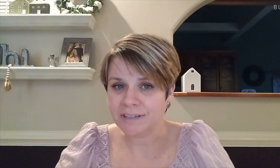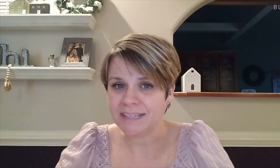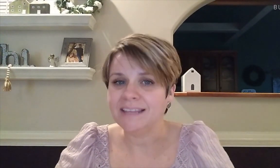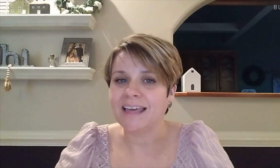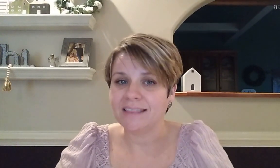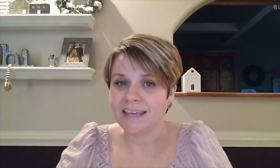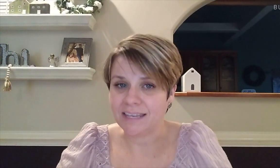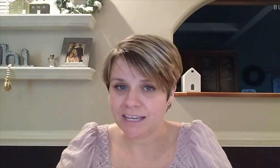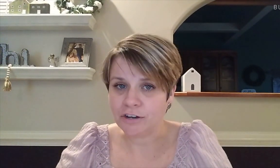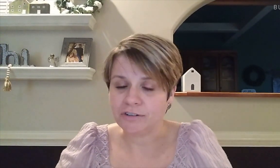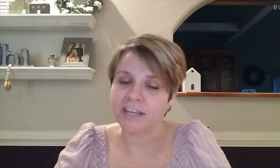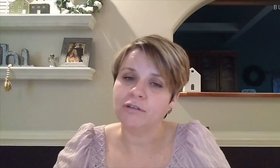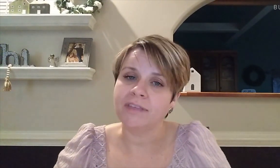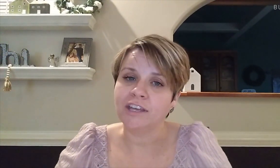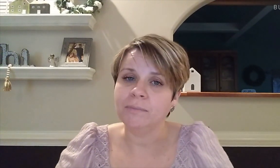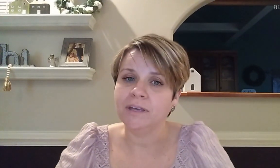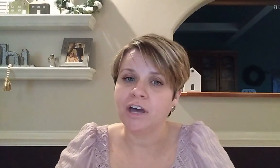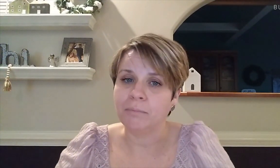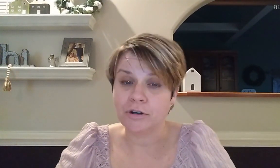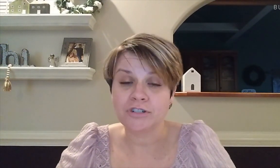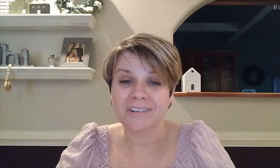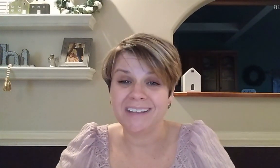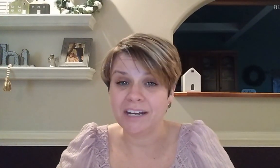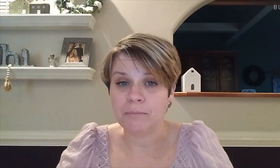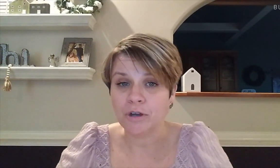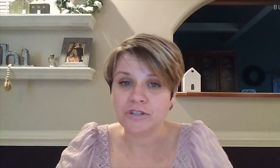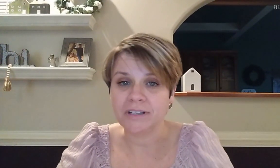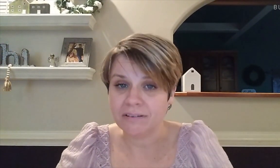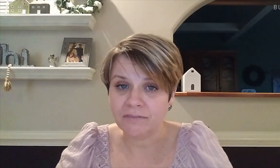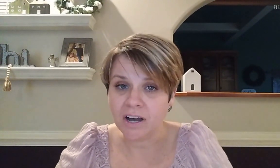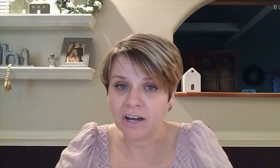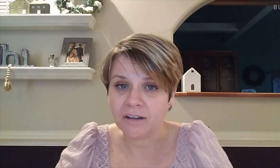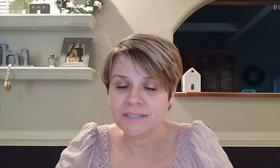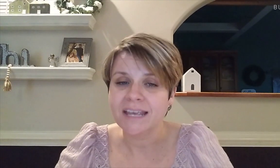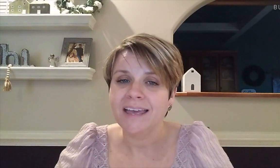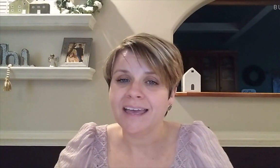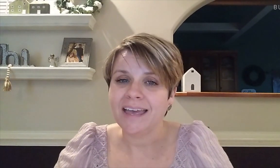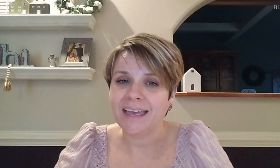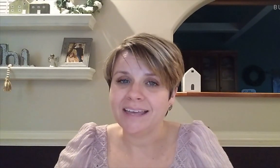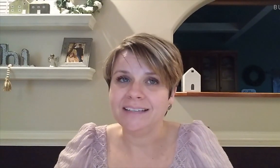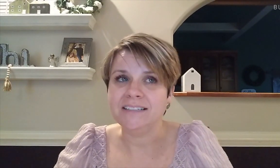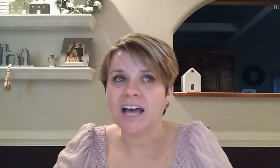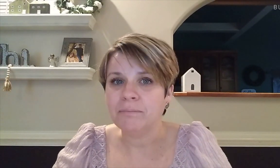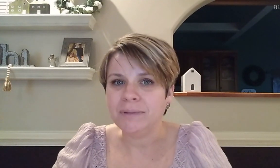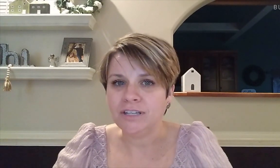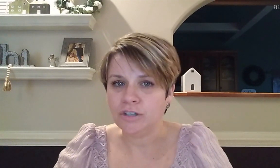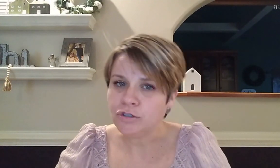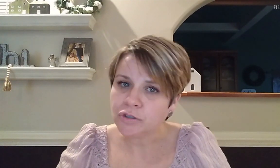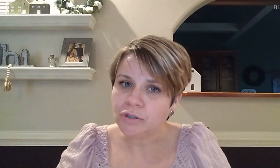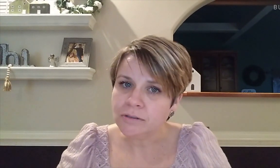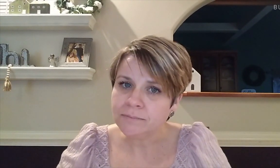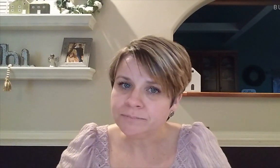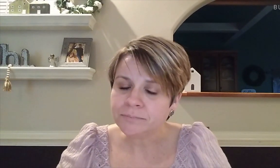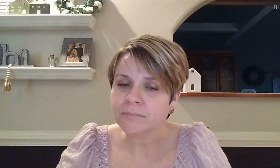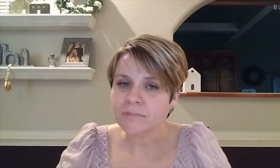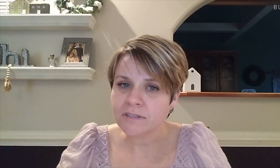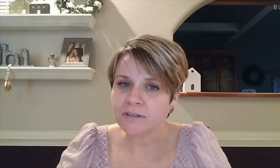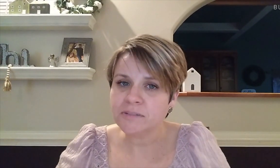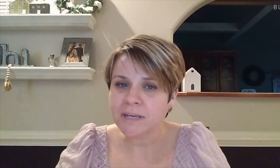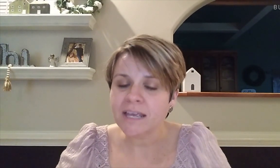everything that they hear. They can become personally and emotionally involved and not be neutral, so to speak.